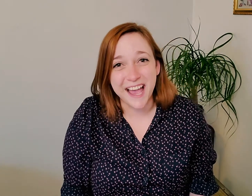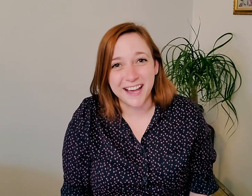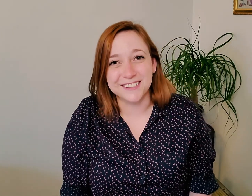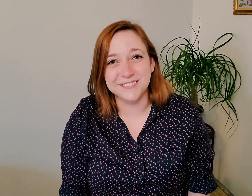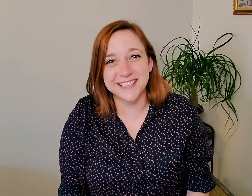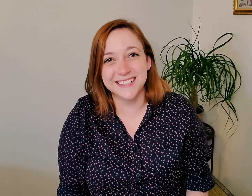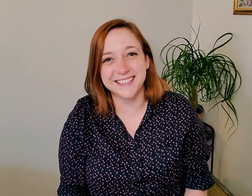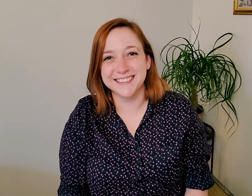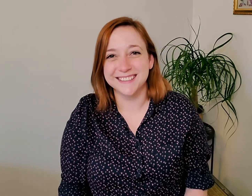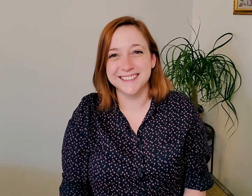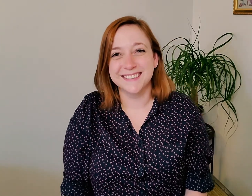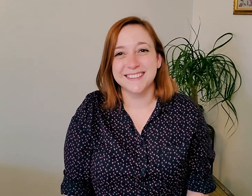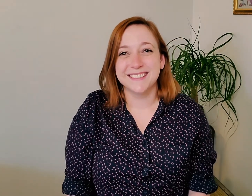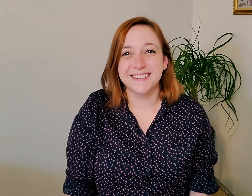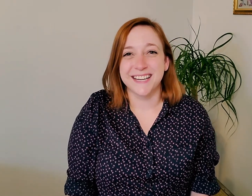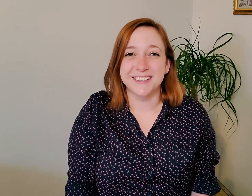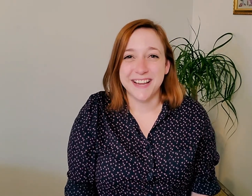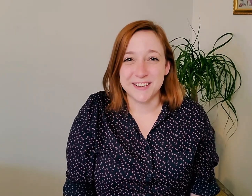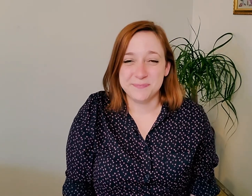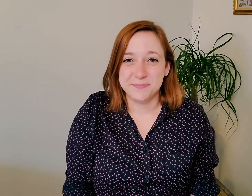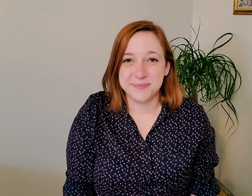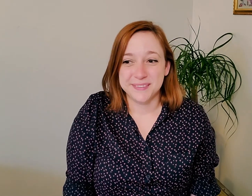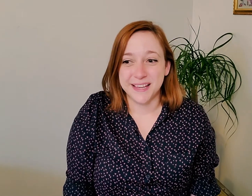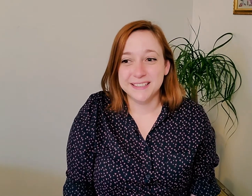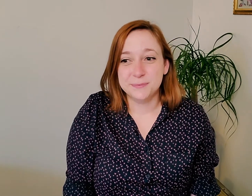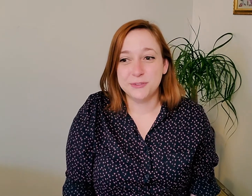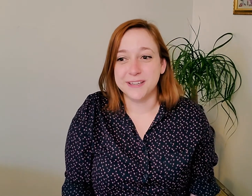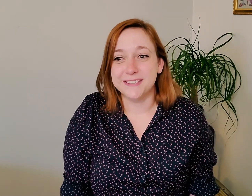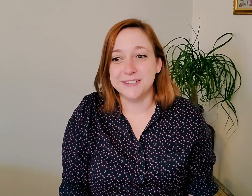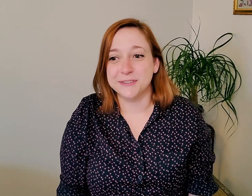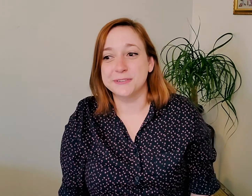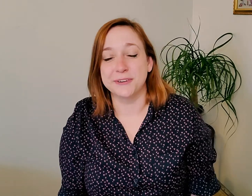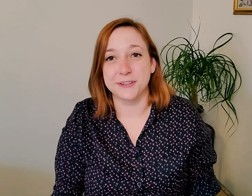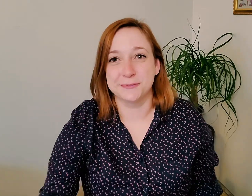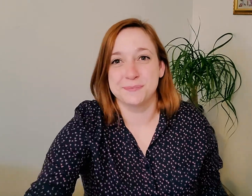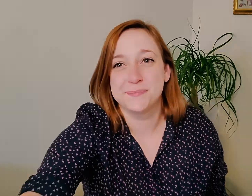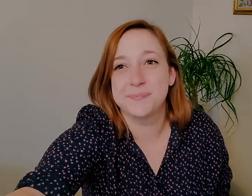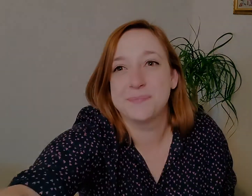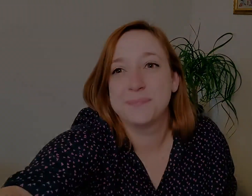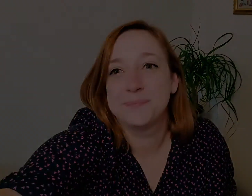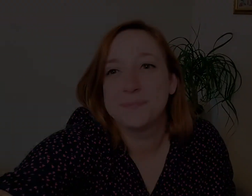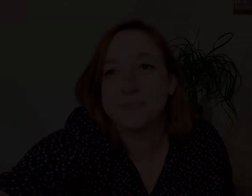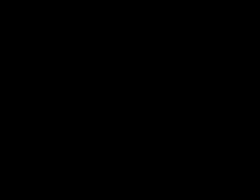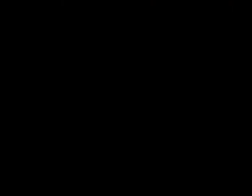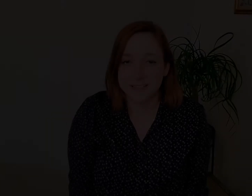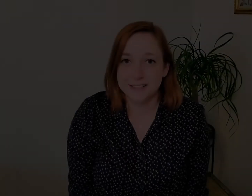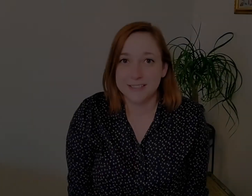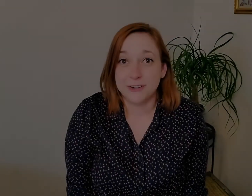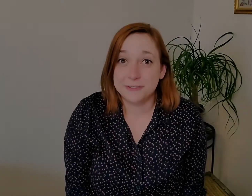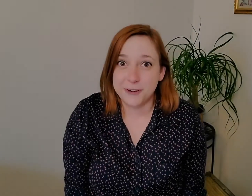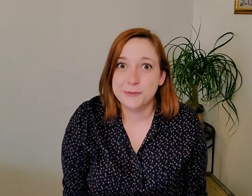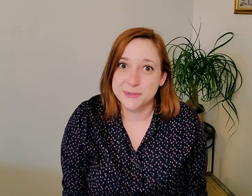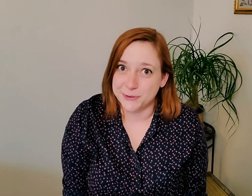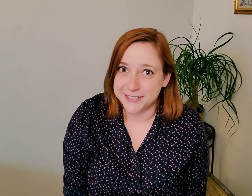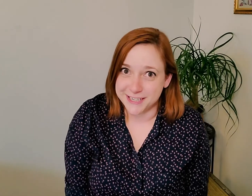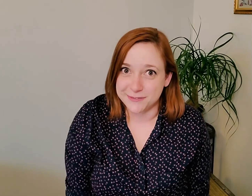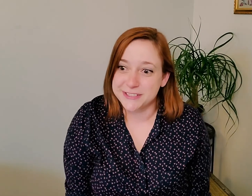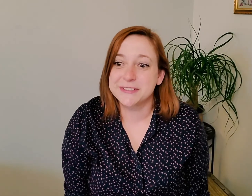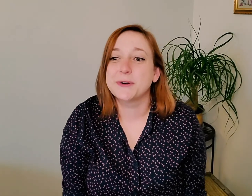job. All right, let's move into farm. So our farm story time was so